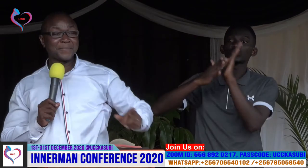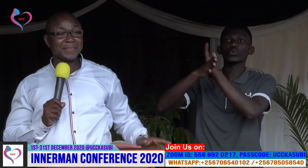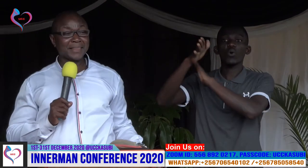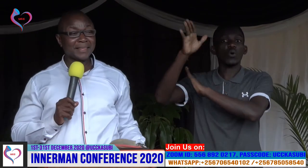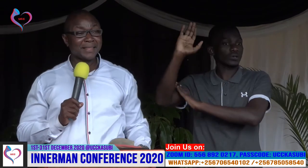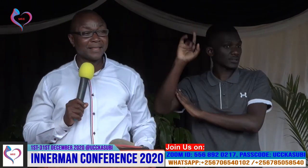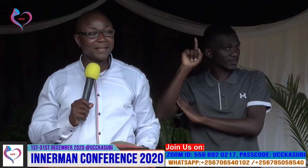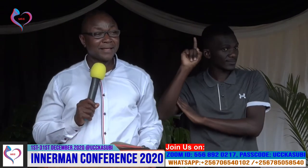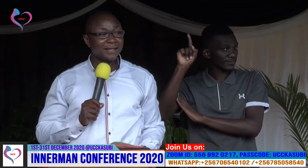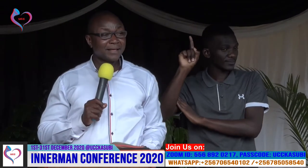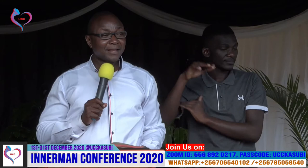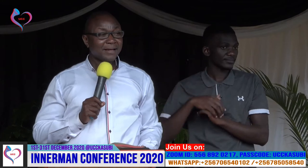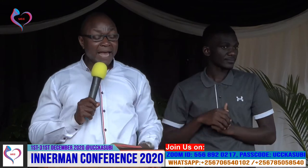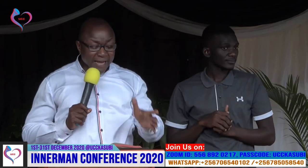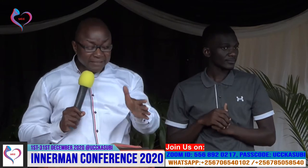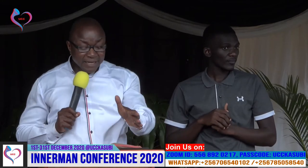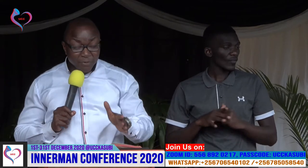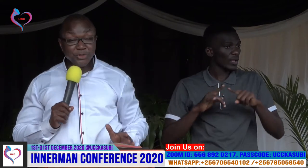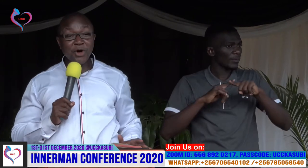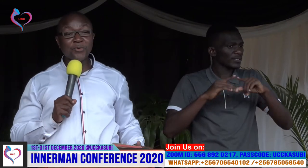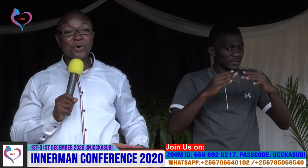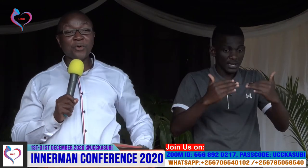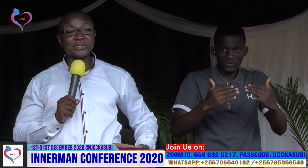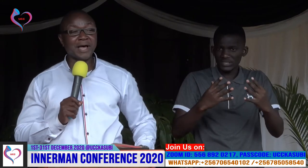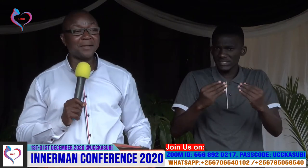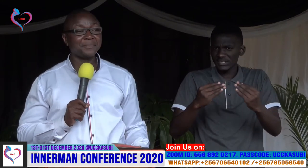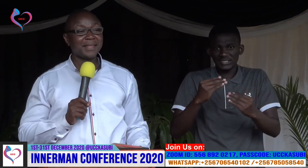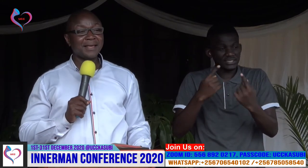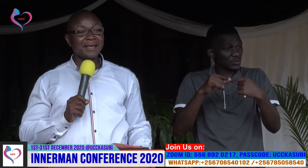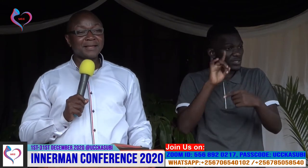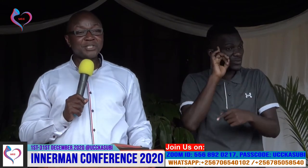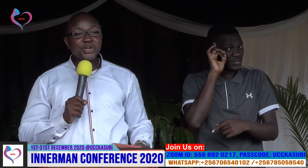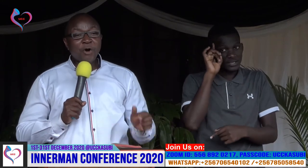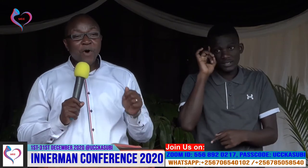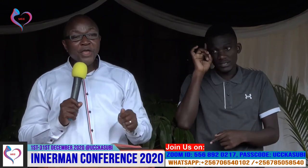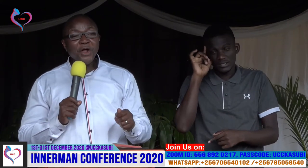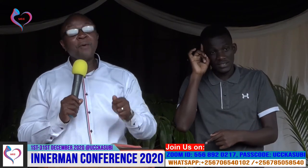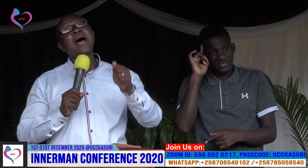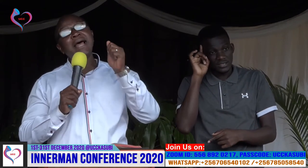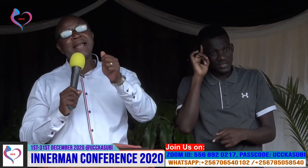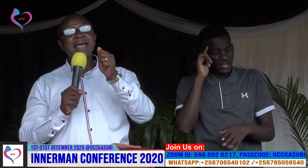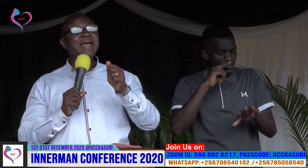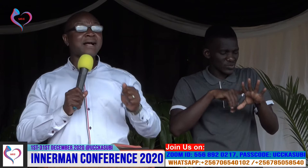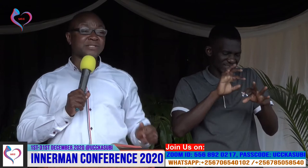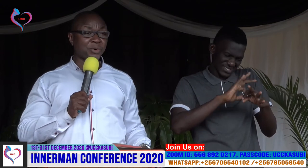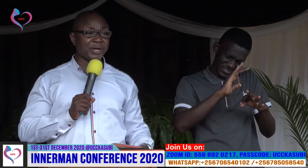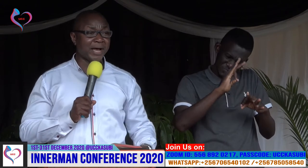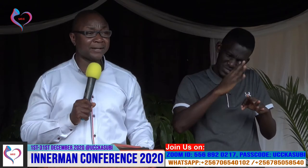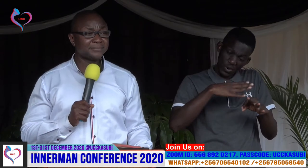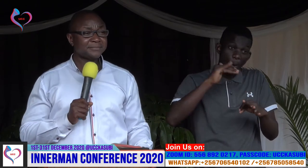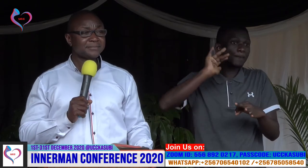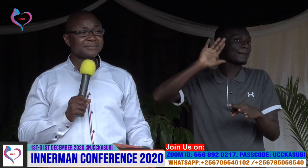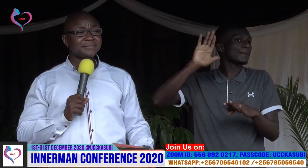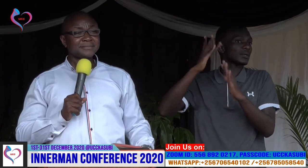the spirit will go back to the Lord who gave it. Na ikatsyangu nyo okulowoza. But it's very easy to think. Tia omoyo no bwana dayeri katonda. That when